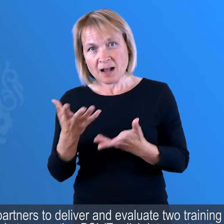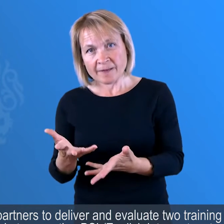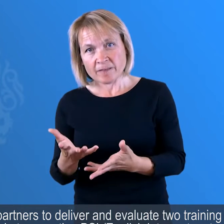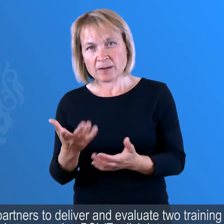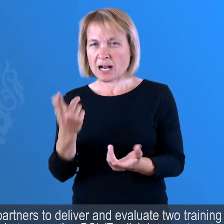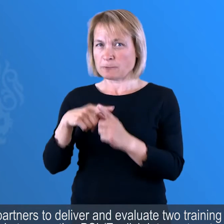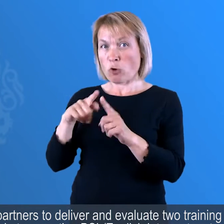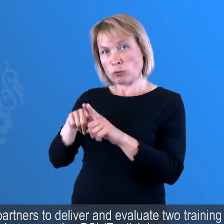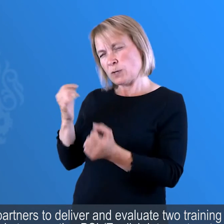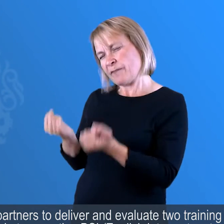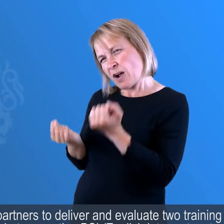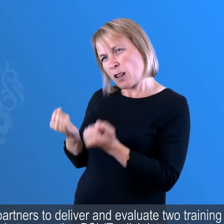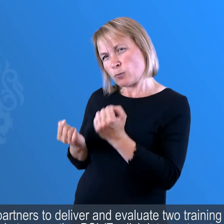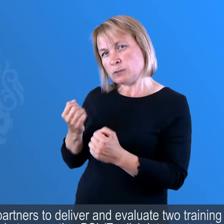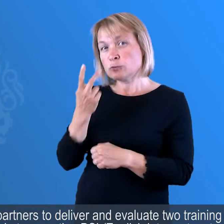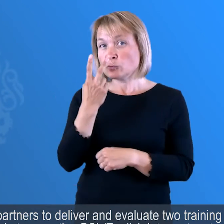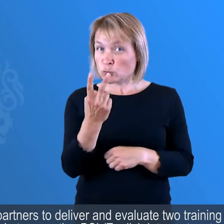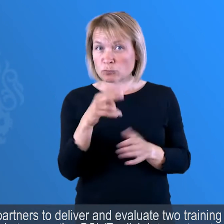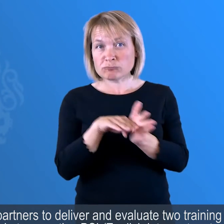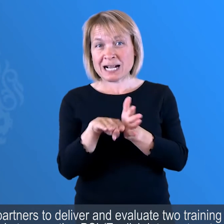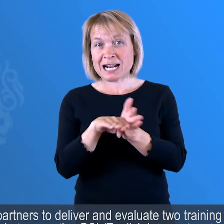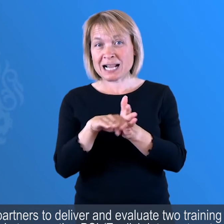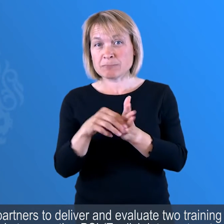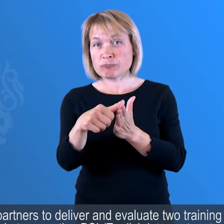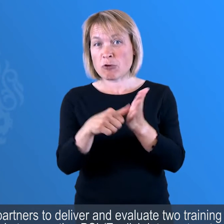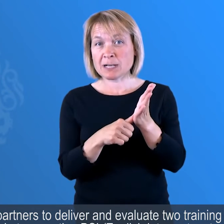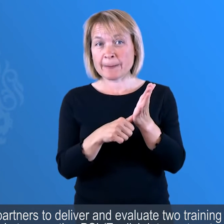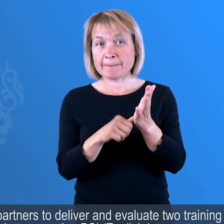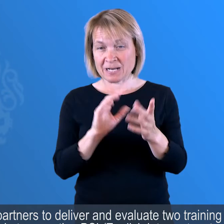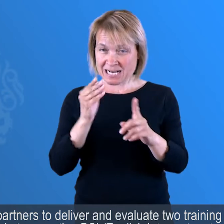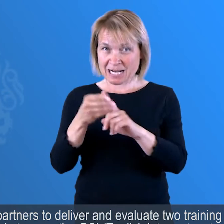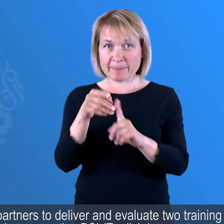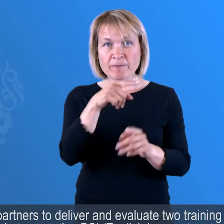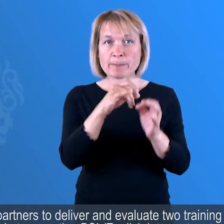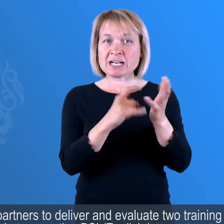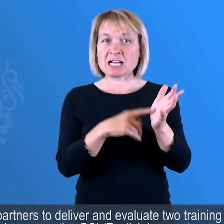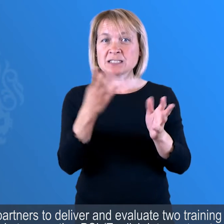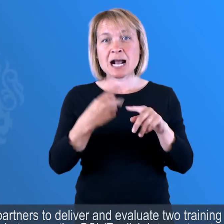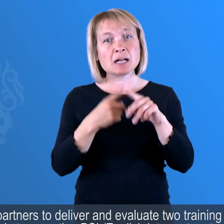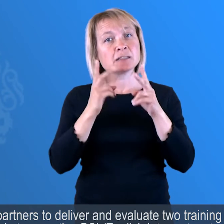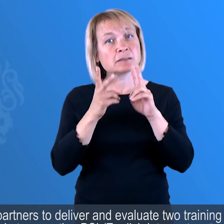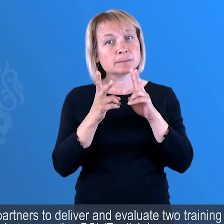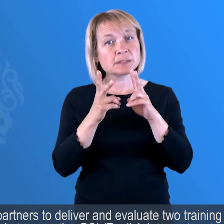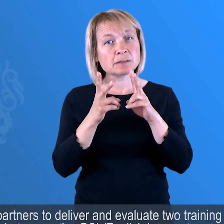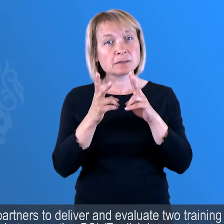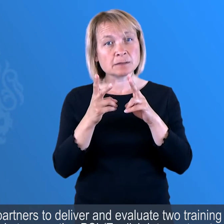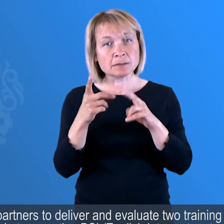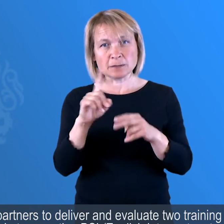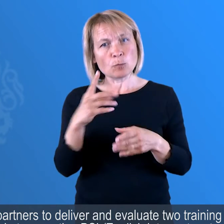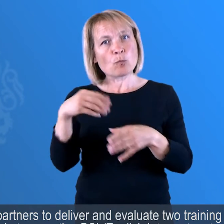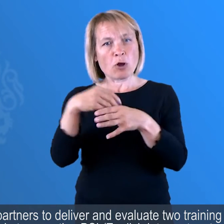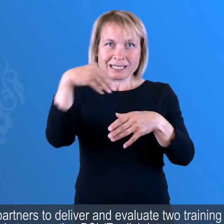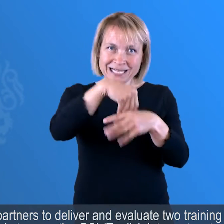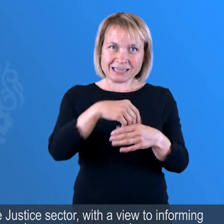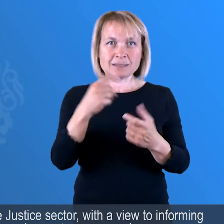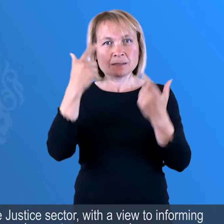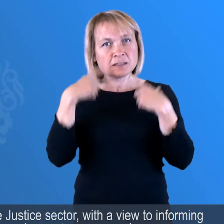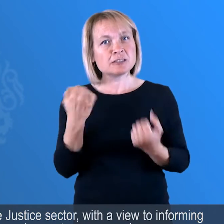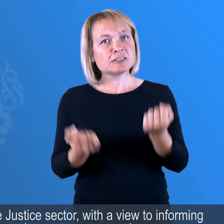Work with partners to deliver and evaluate 2 training programmes aimed at supporting BSL and English interpreters to work within the